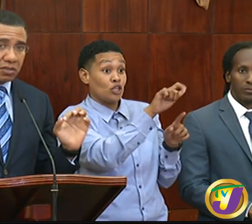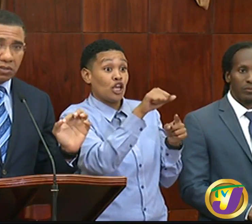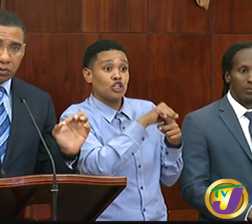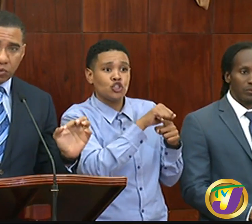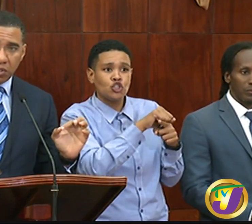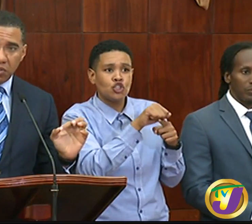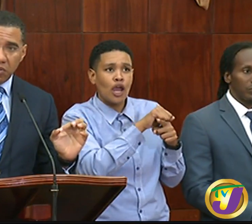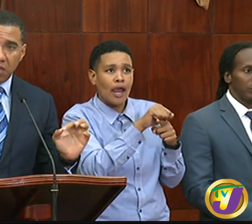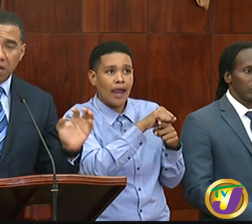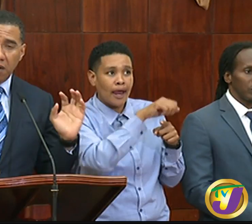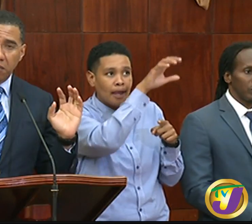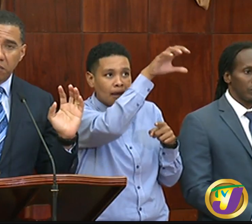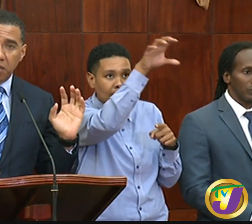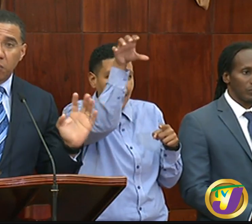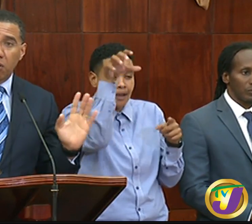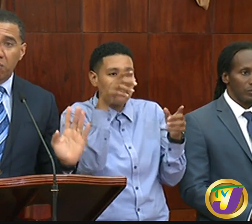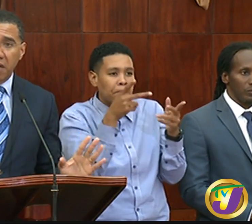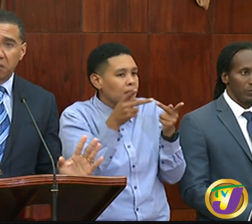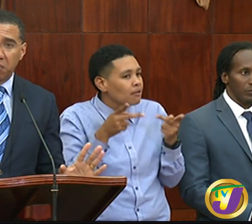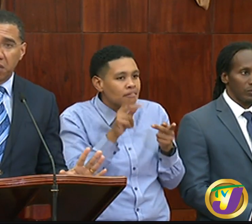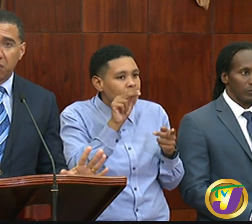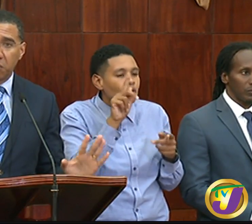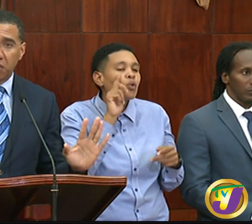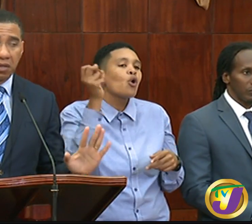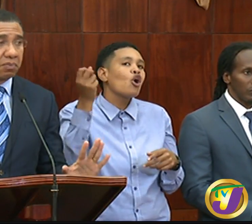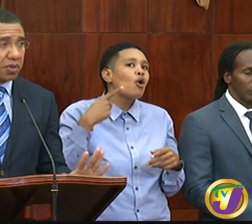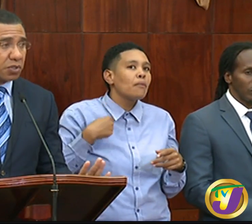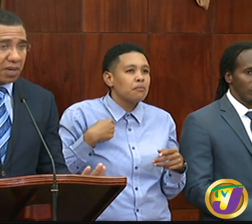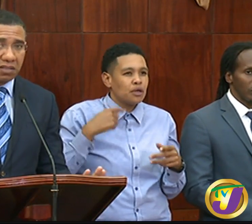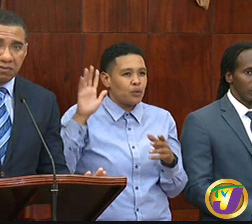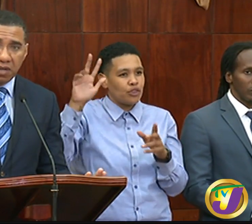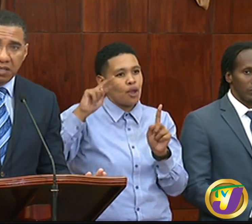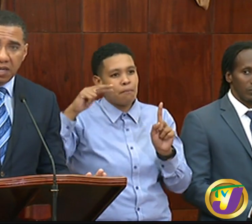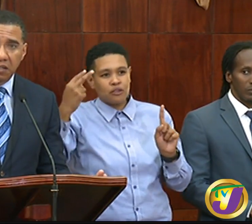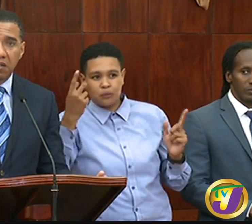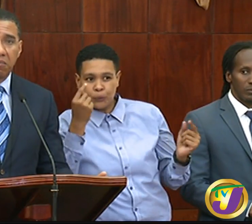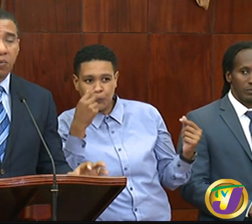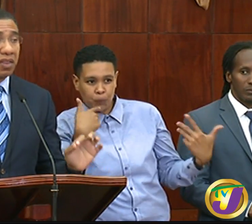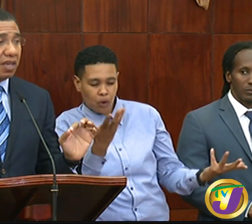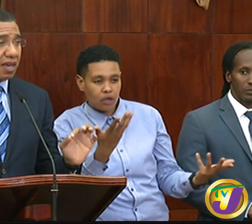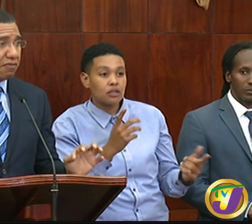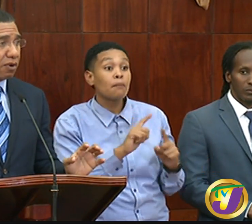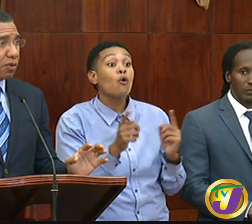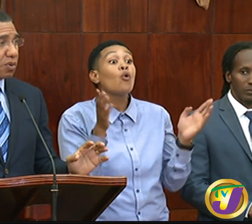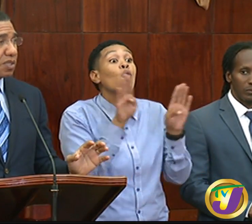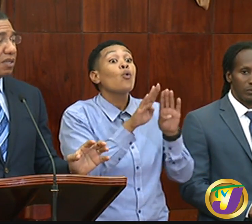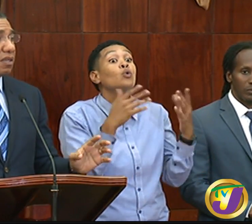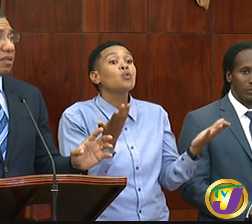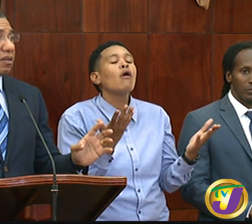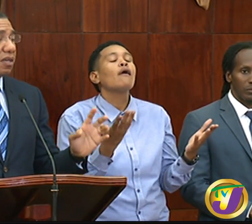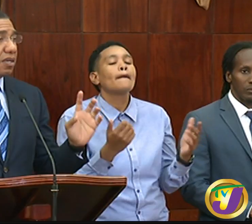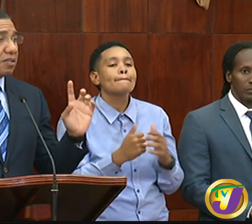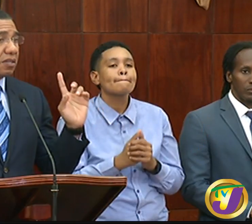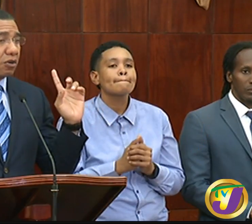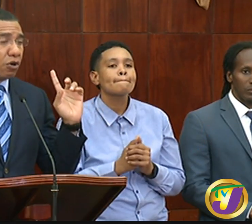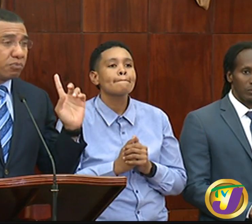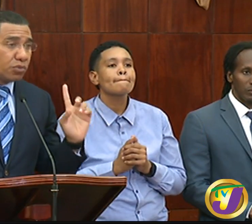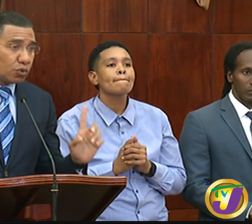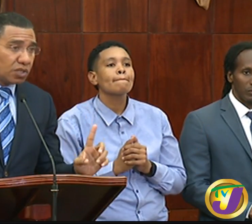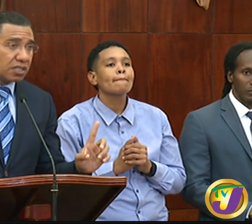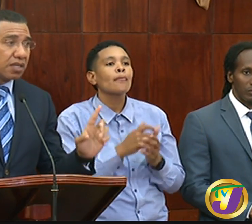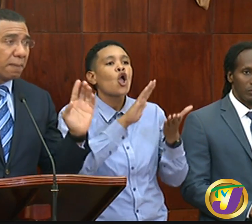training institutions. They will come back to me with their perspective on that, but what they have closed is